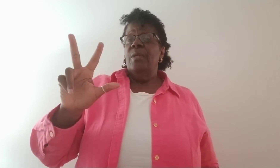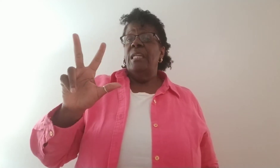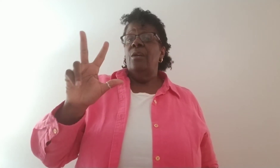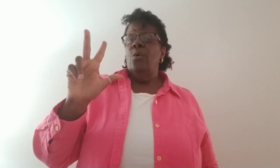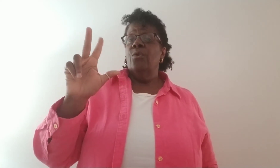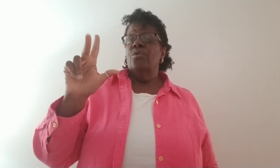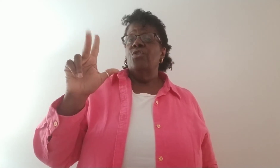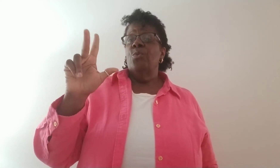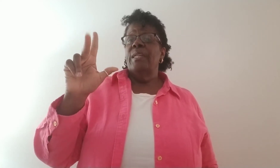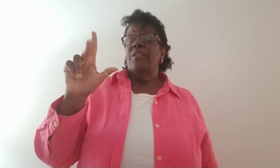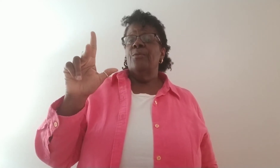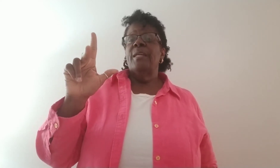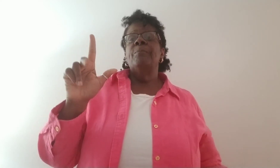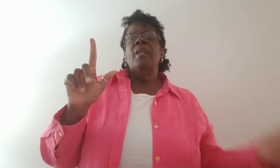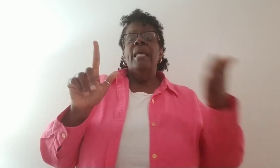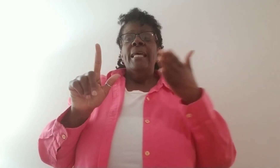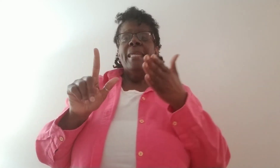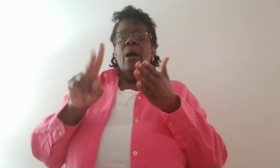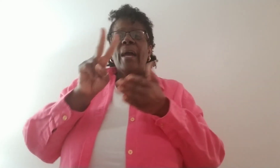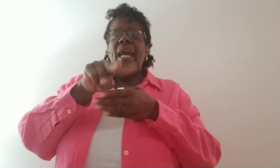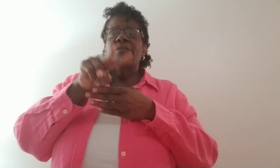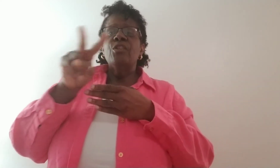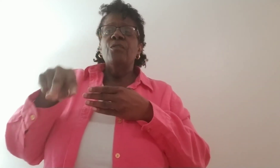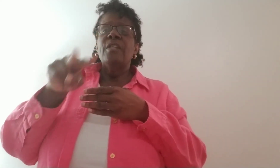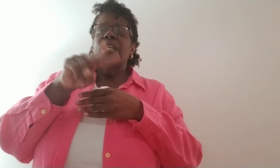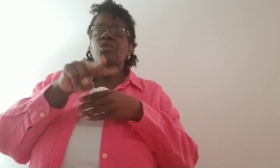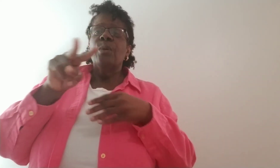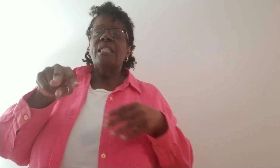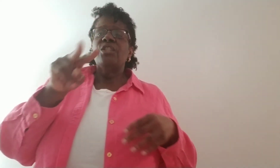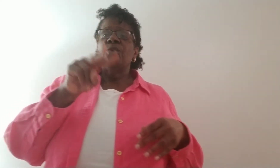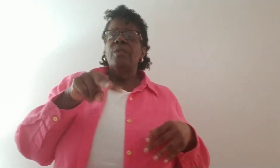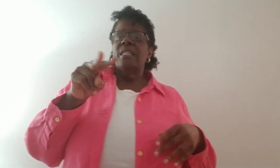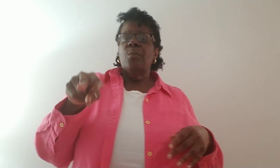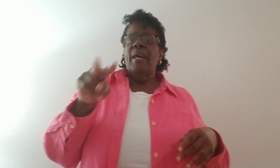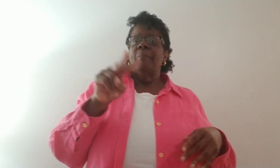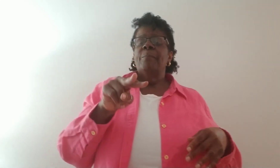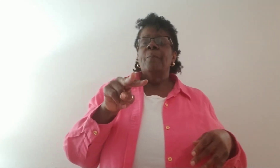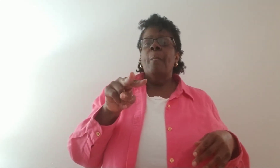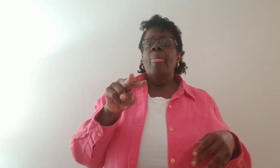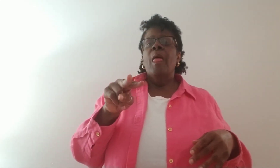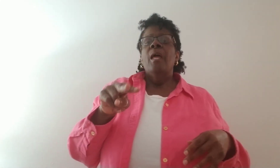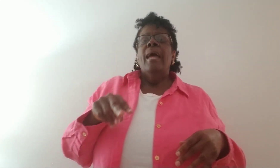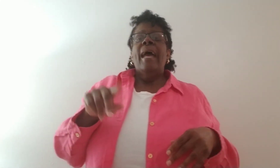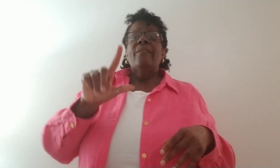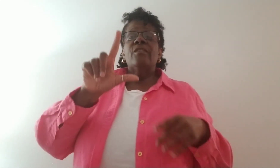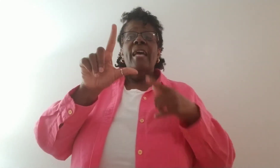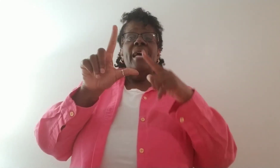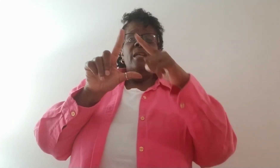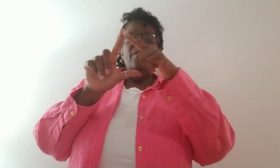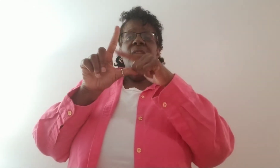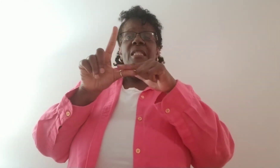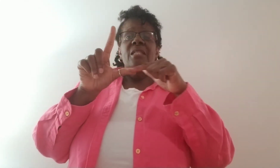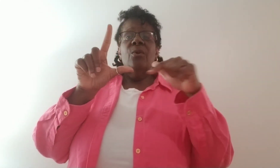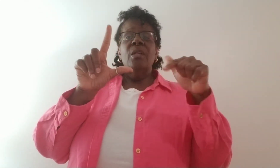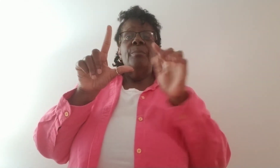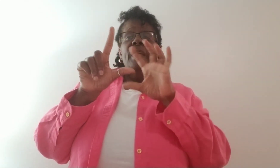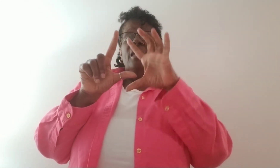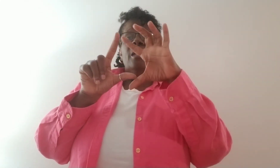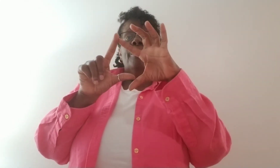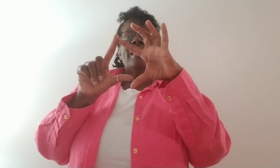23, or 23. Now, after you've done 22 this way, after that, this is going to be basically